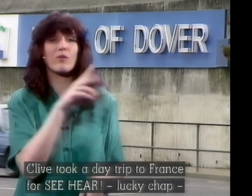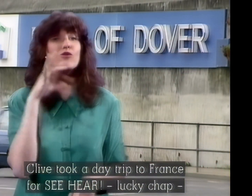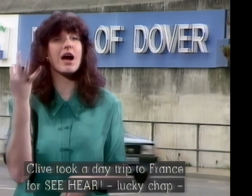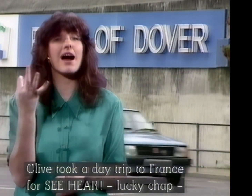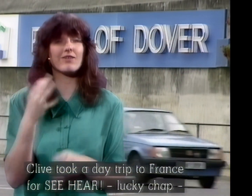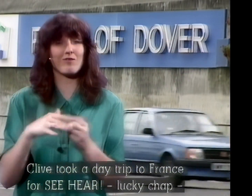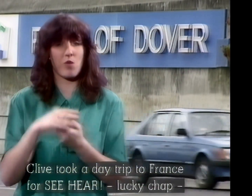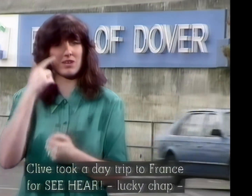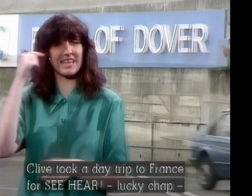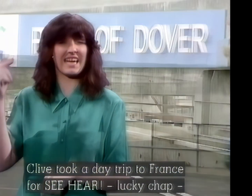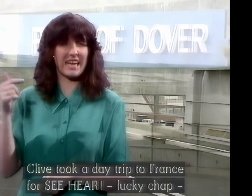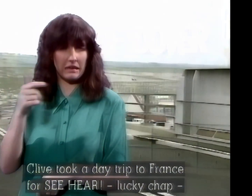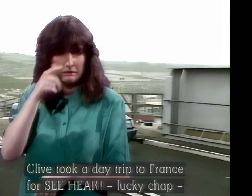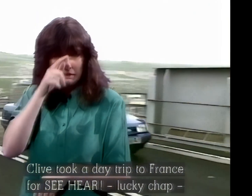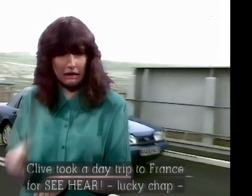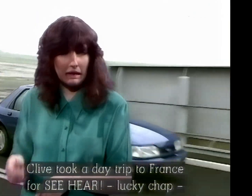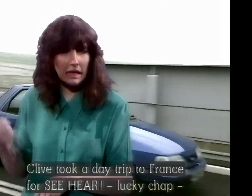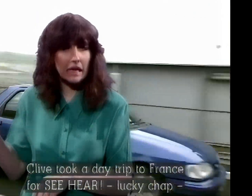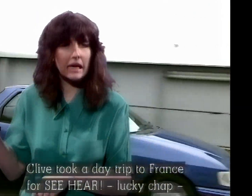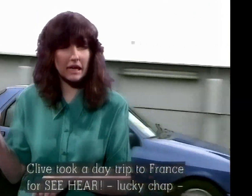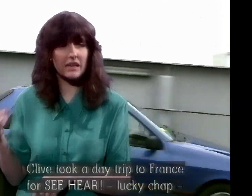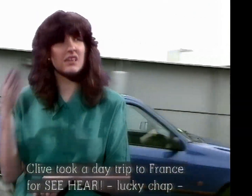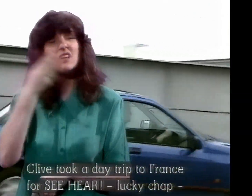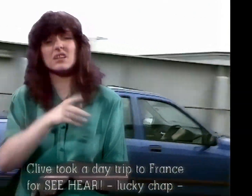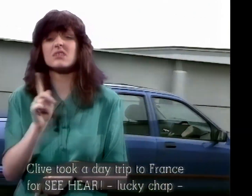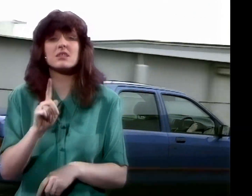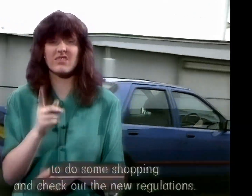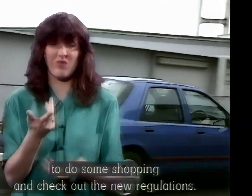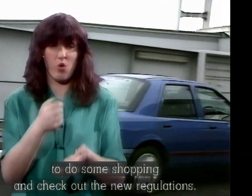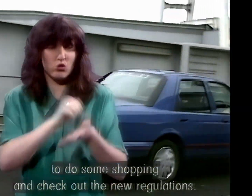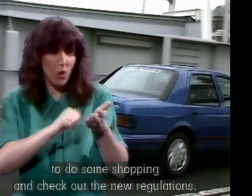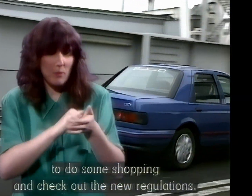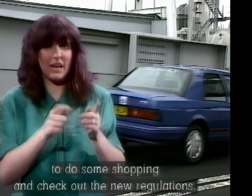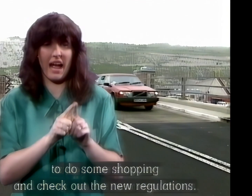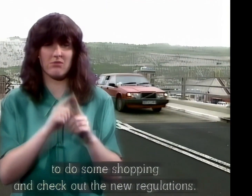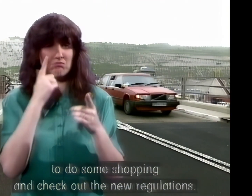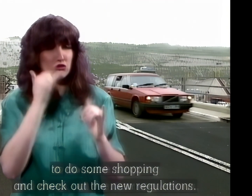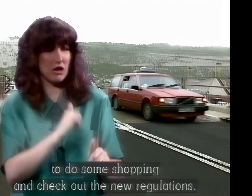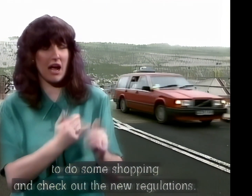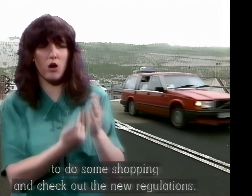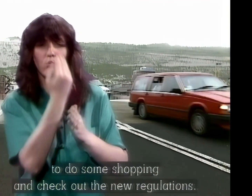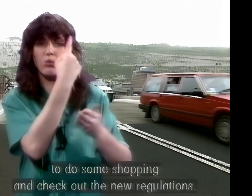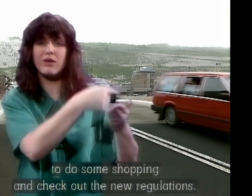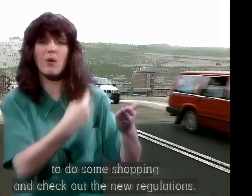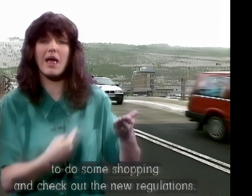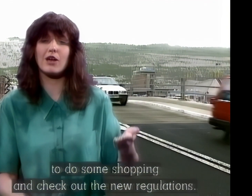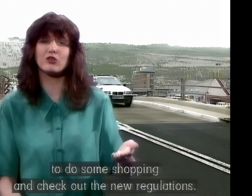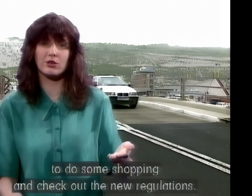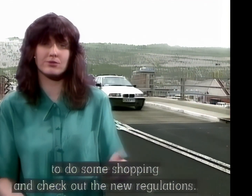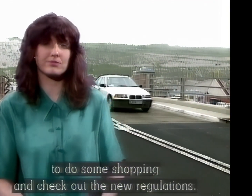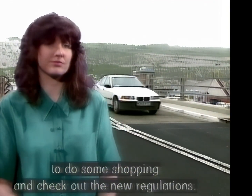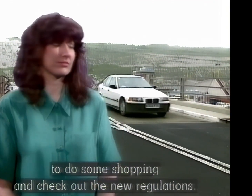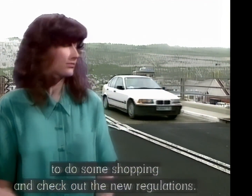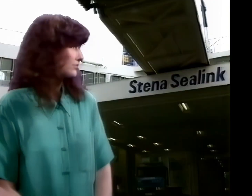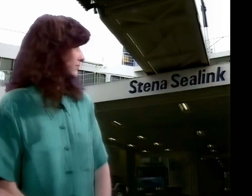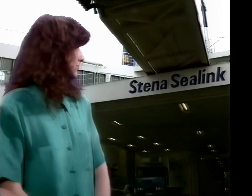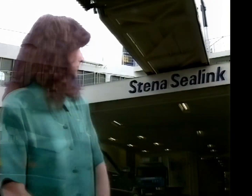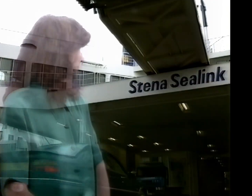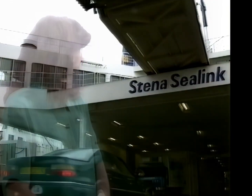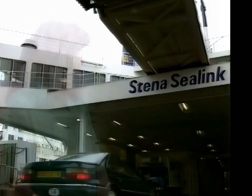trip to France for See Here. Lucky chap. To do some shopping and check out the new regulations.